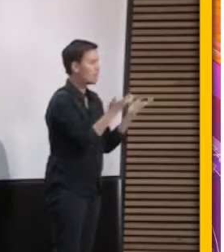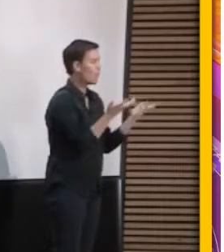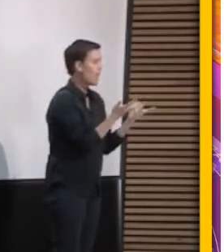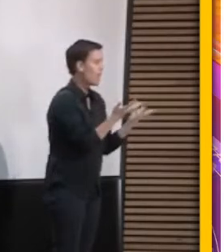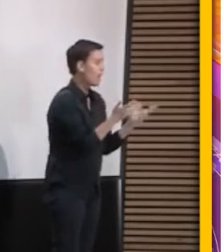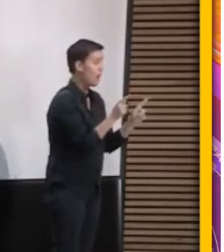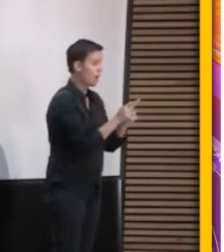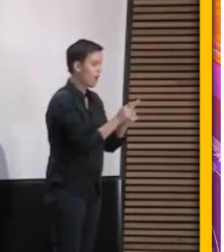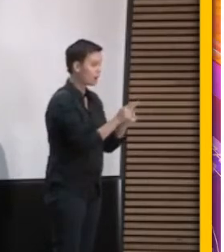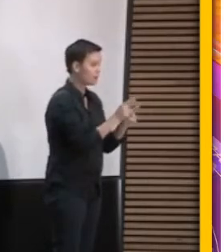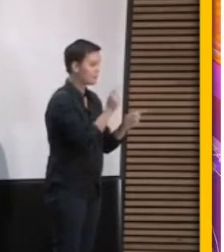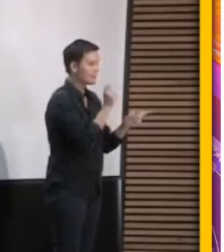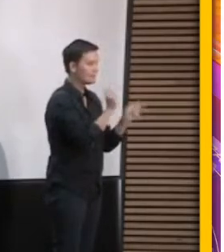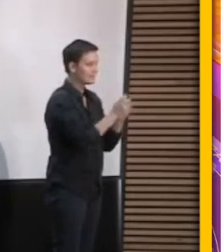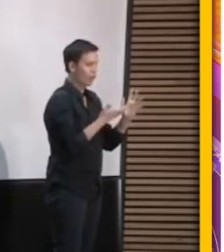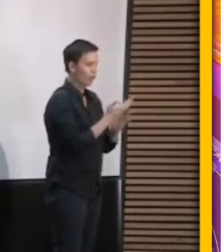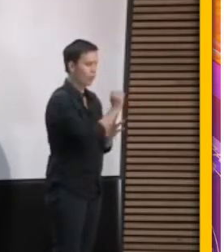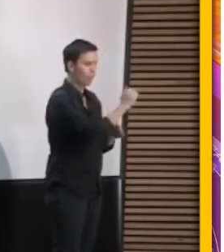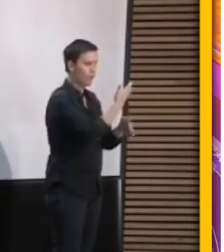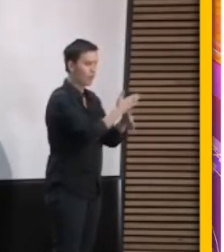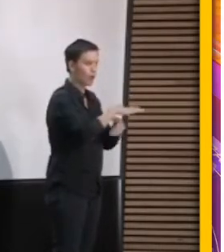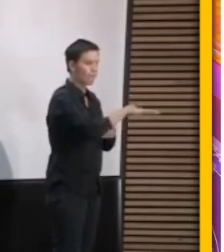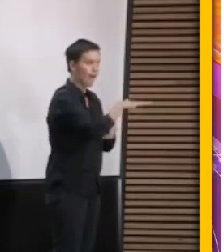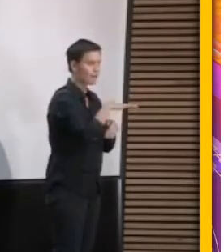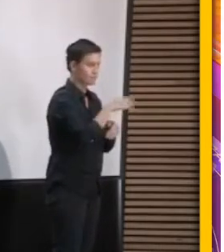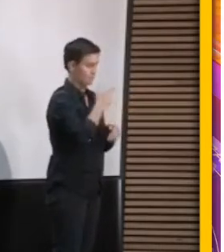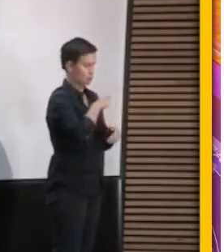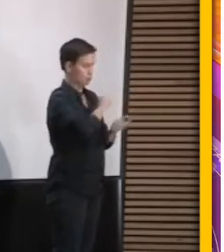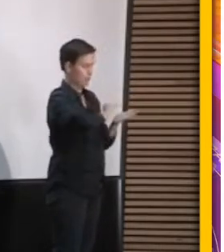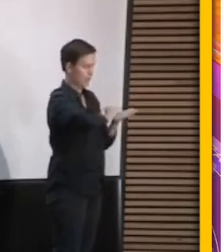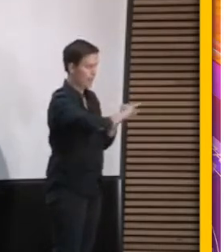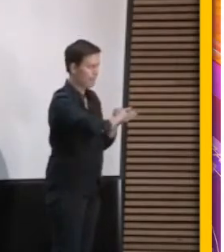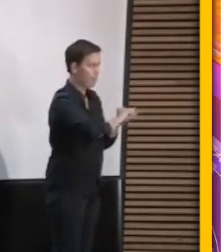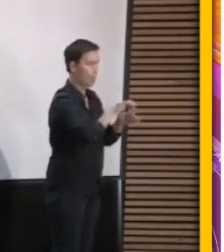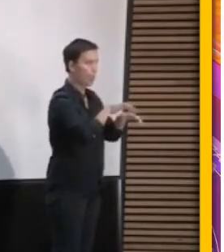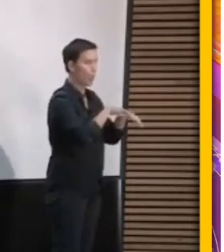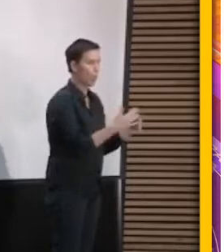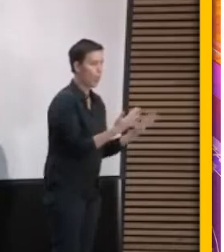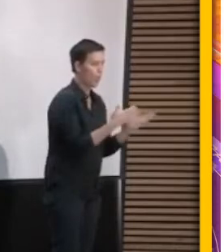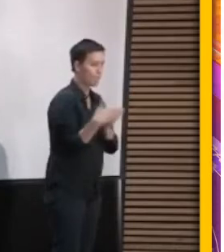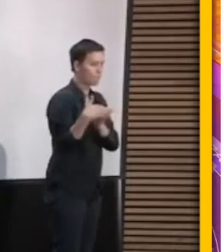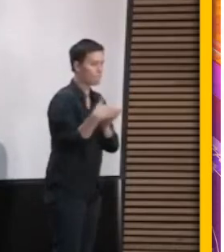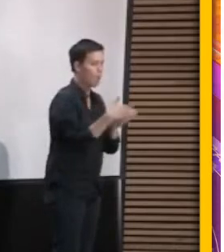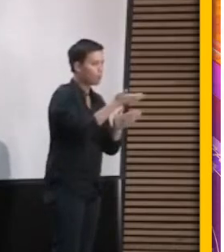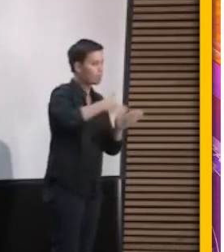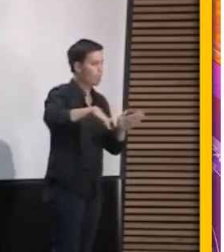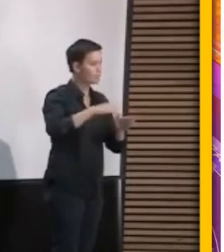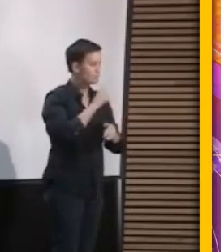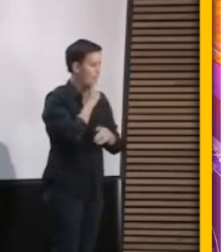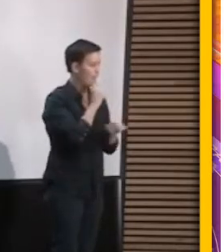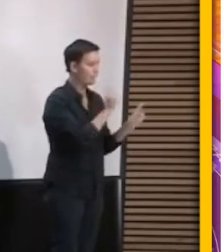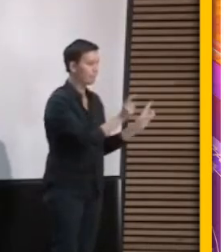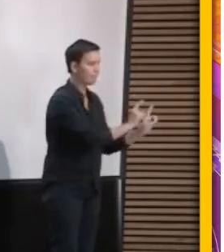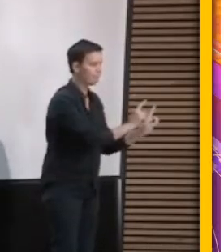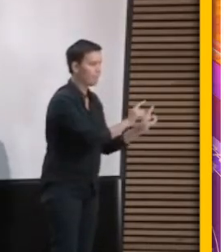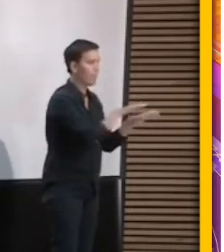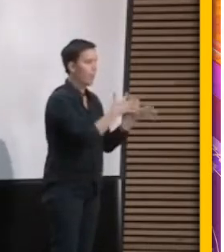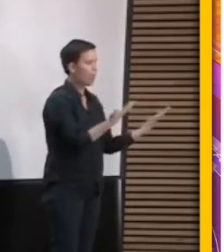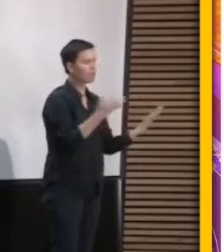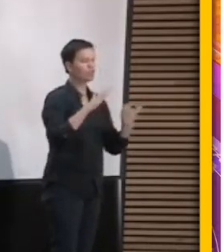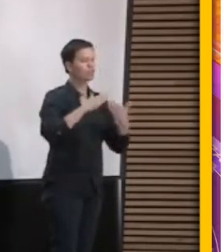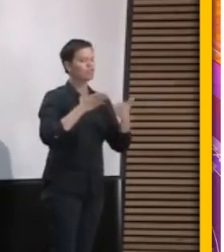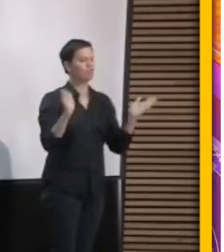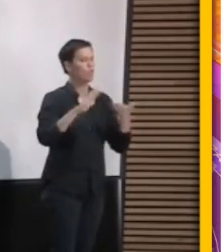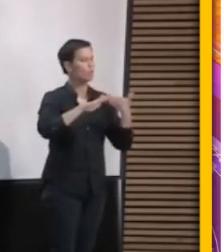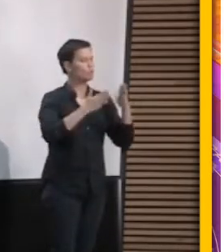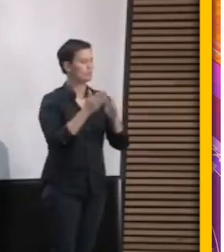a worker at a MIF, whether they are at an airport or a port, because it's coded in the laboratory code. Previously, until just the